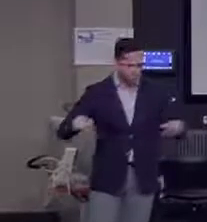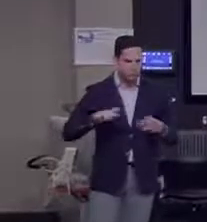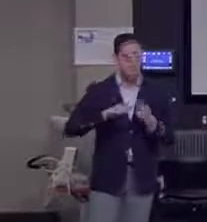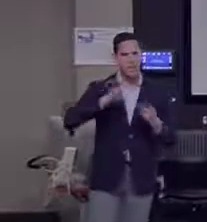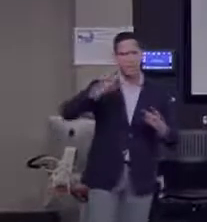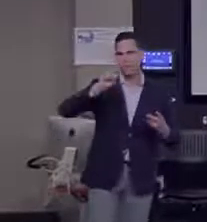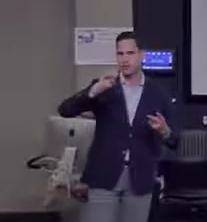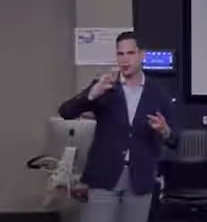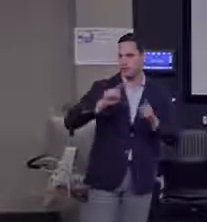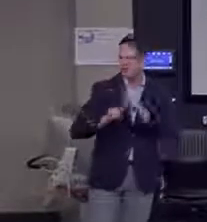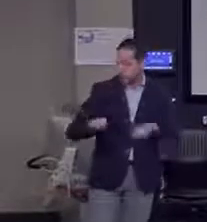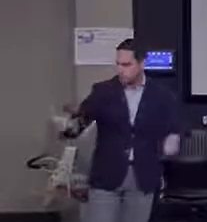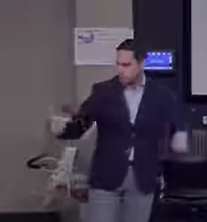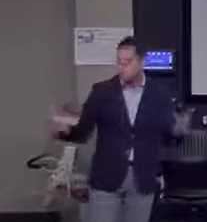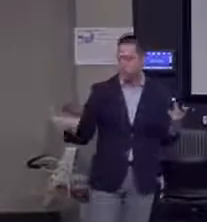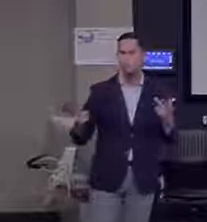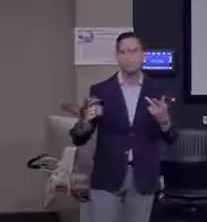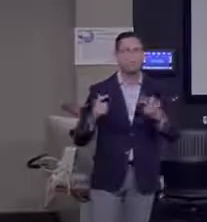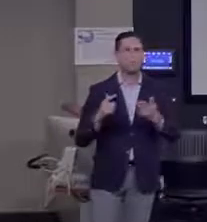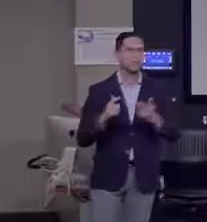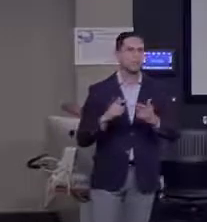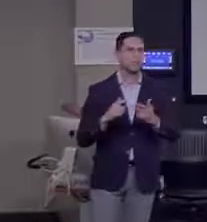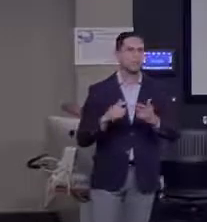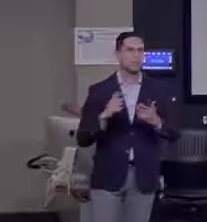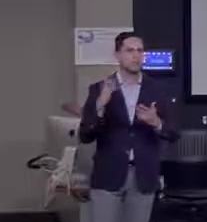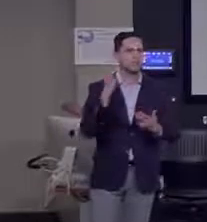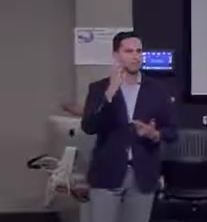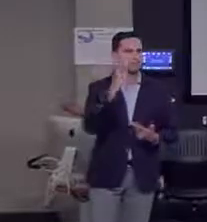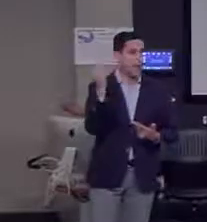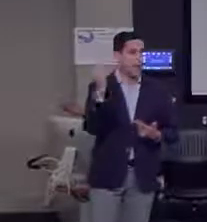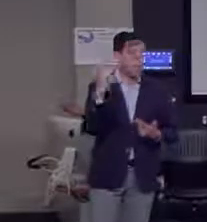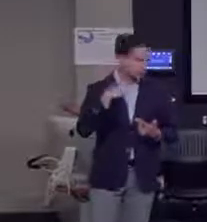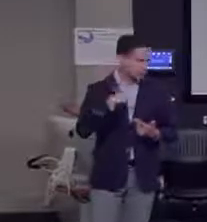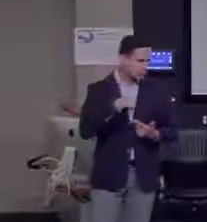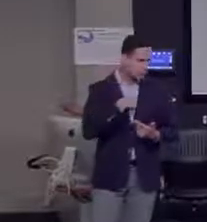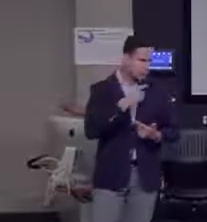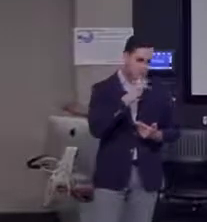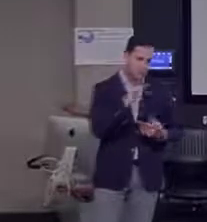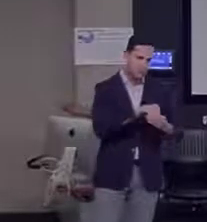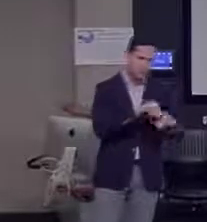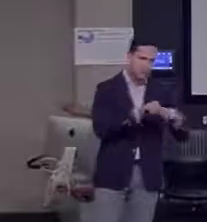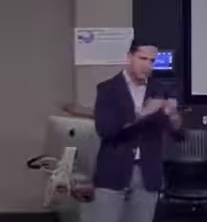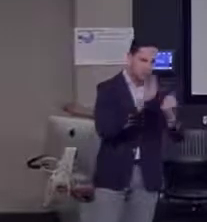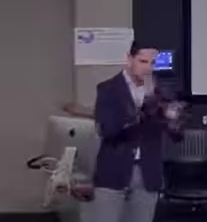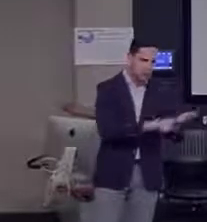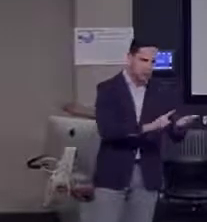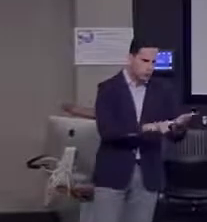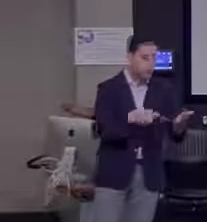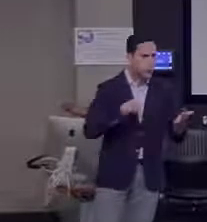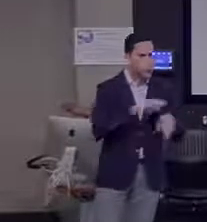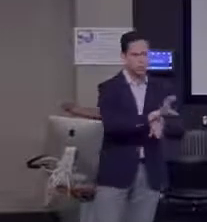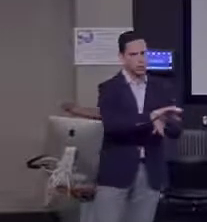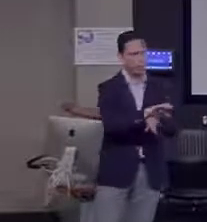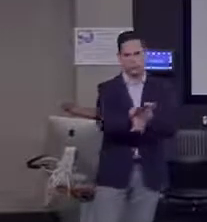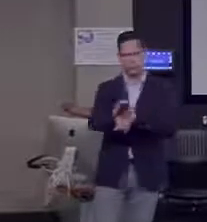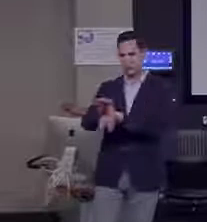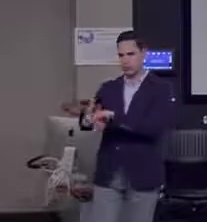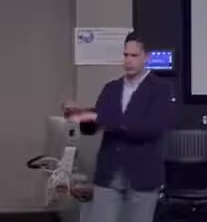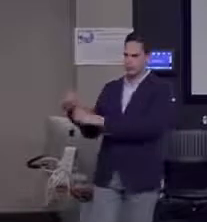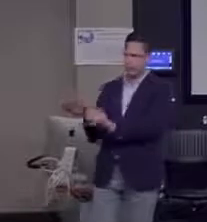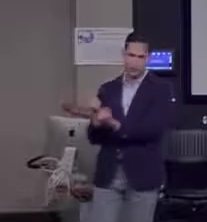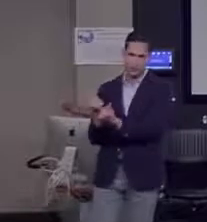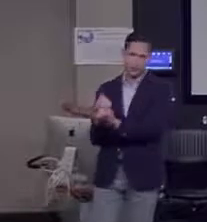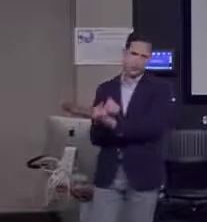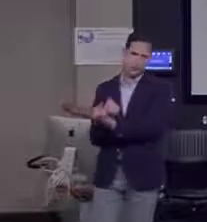status, and I'm happy to say, as someone who was on that team, we had a lot of videotapes. Like you